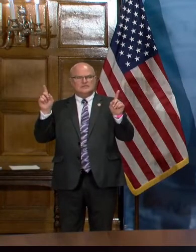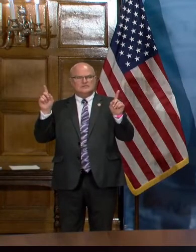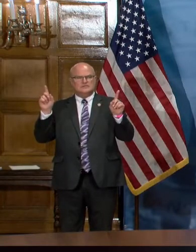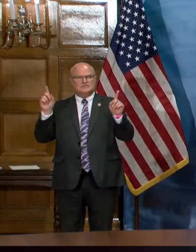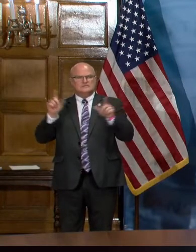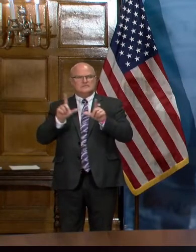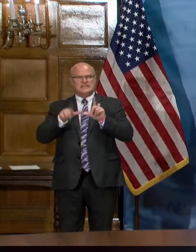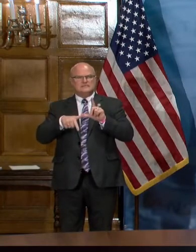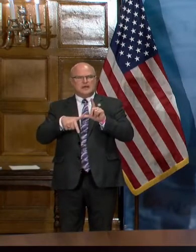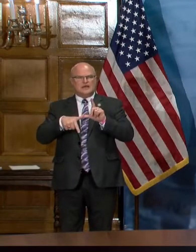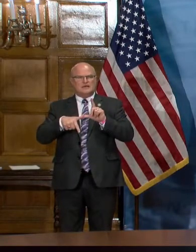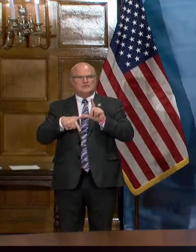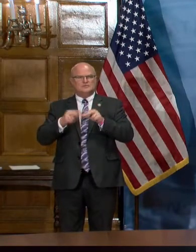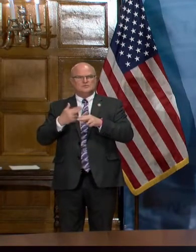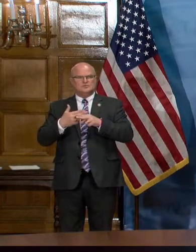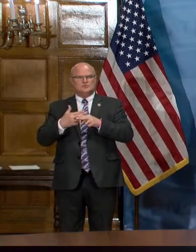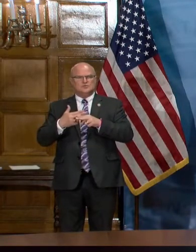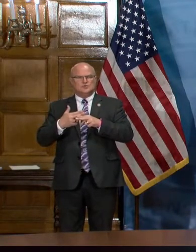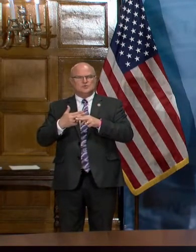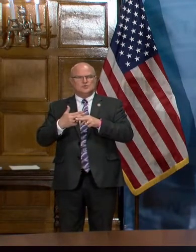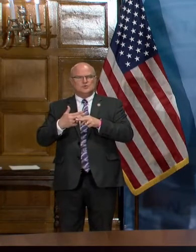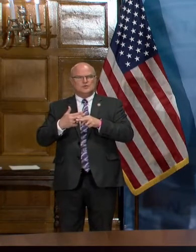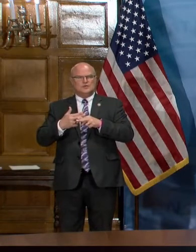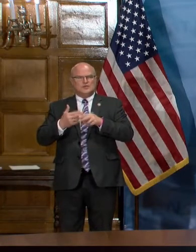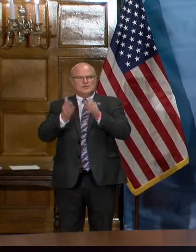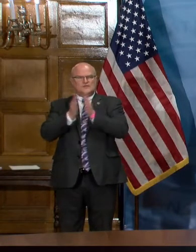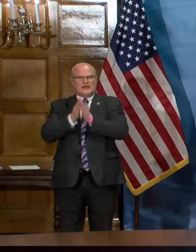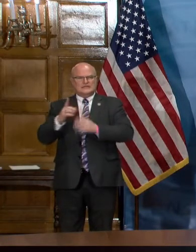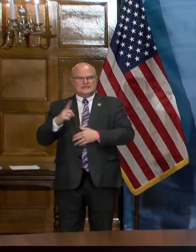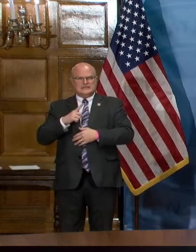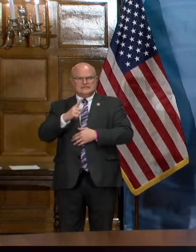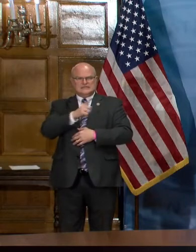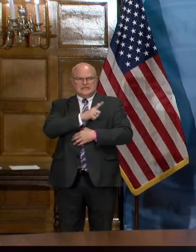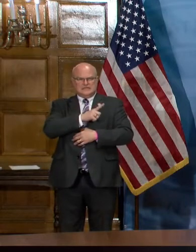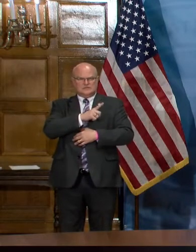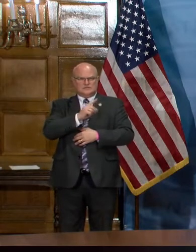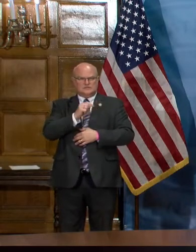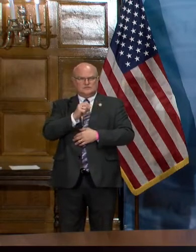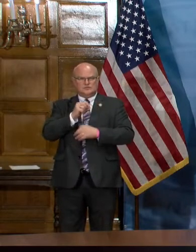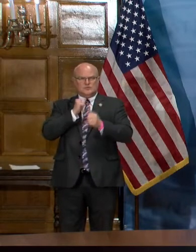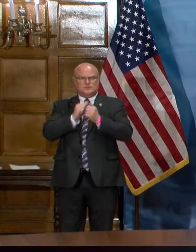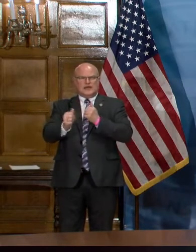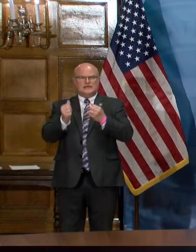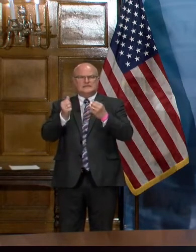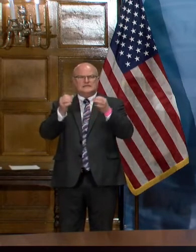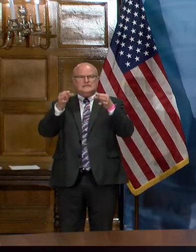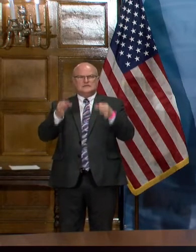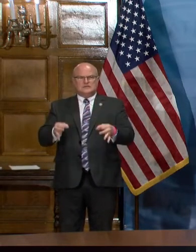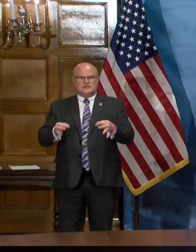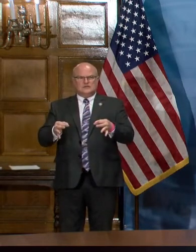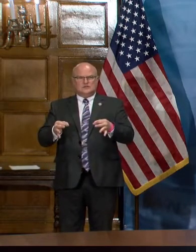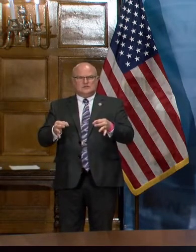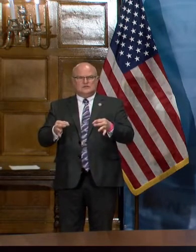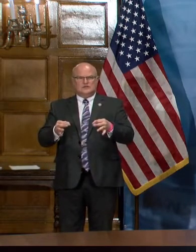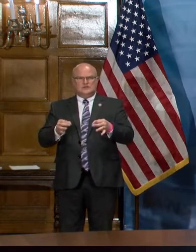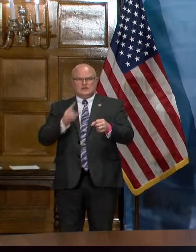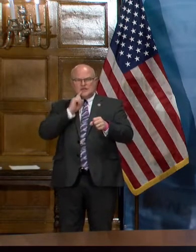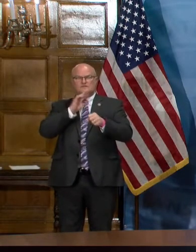expires pretty soon, and you've asked the legislature to pass a resolution affirming